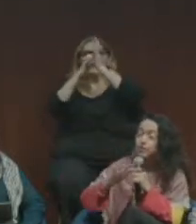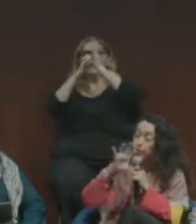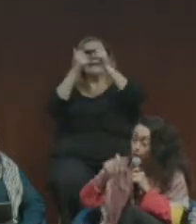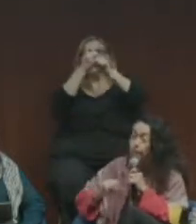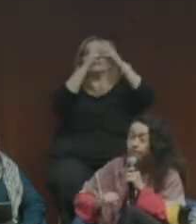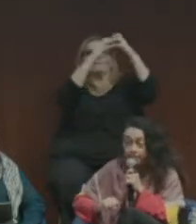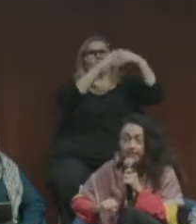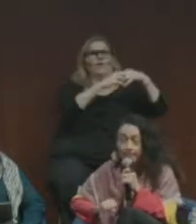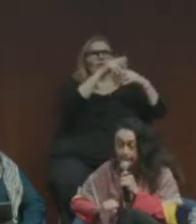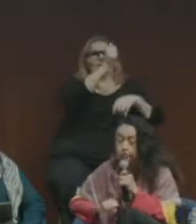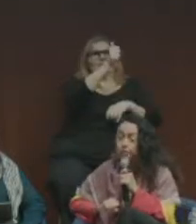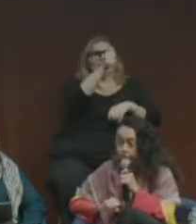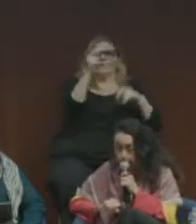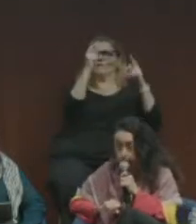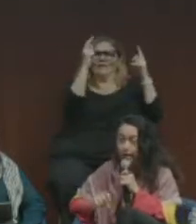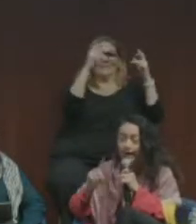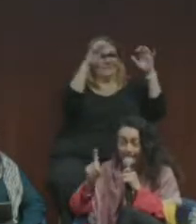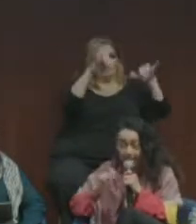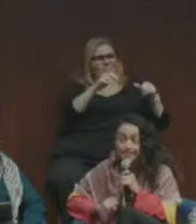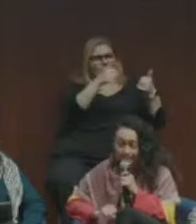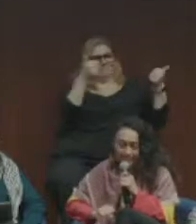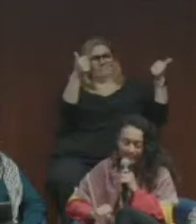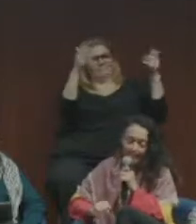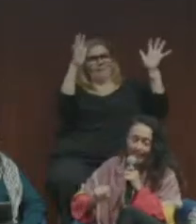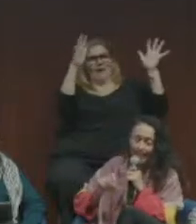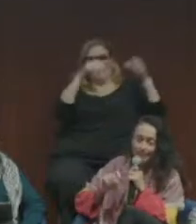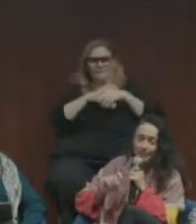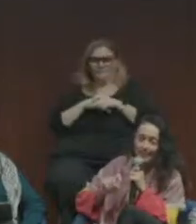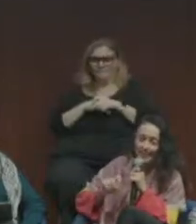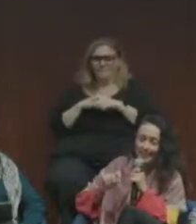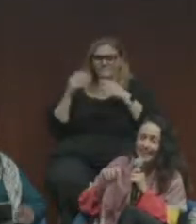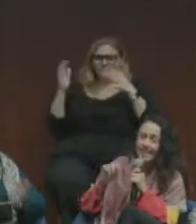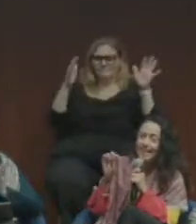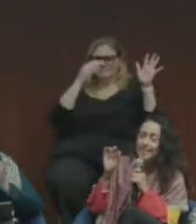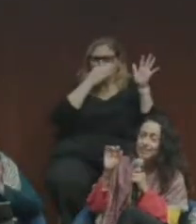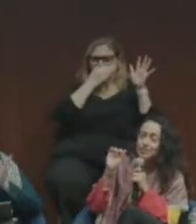till the whole fucking thing will crumble, I guarantee.